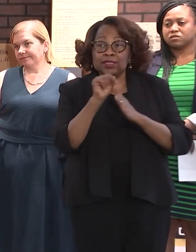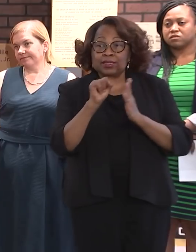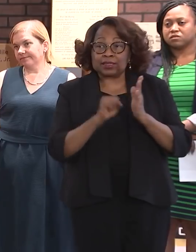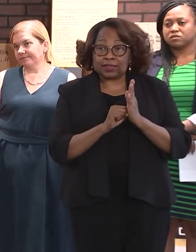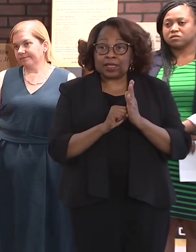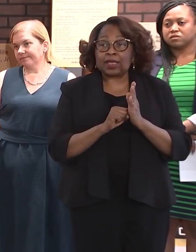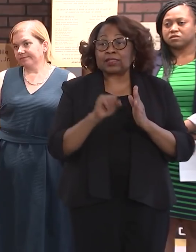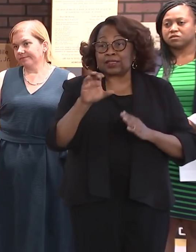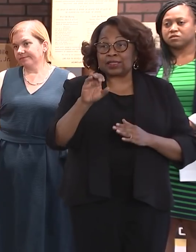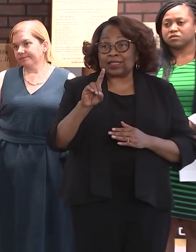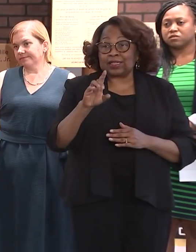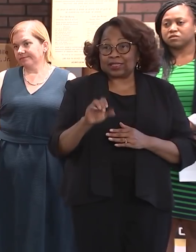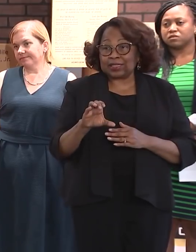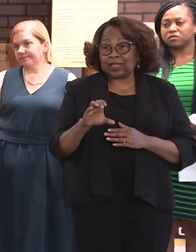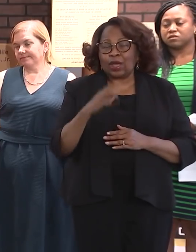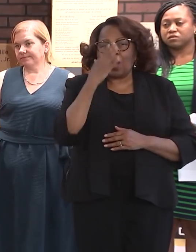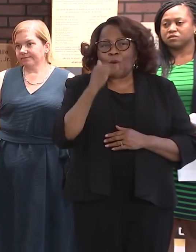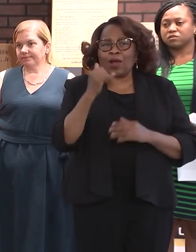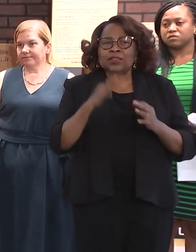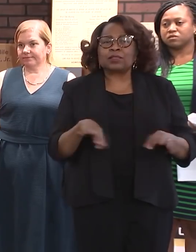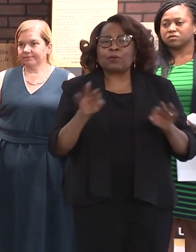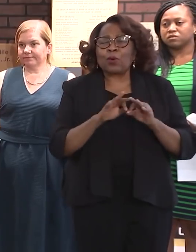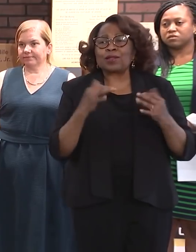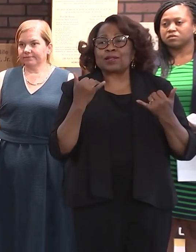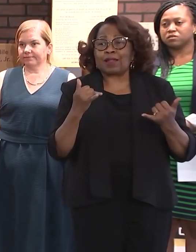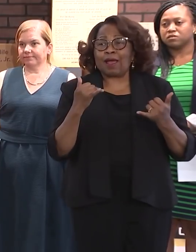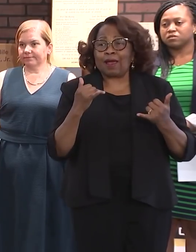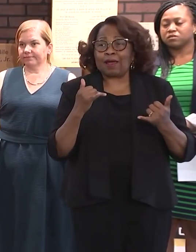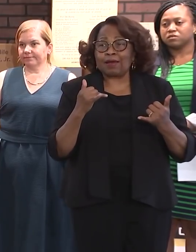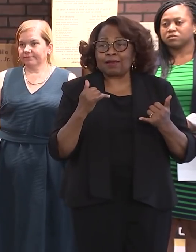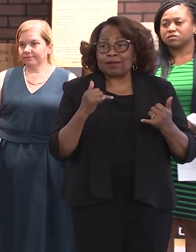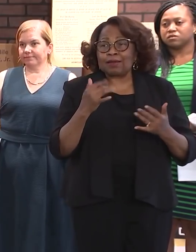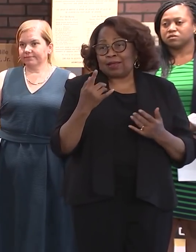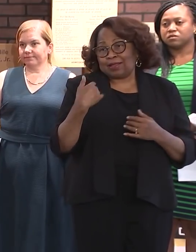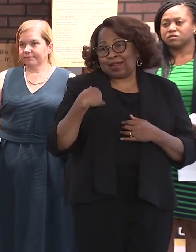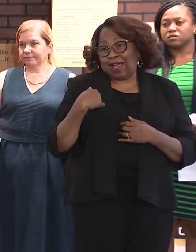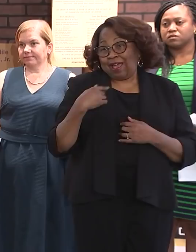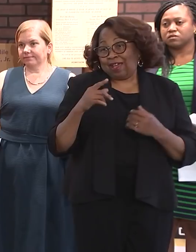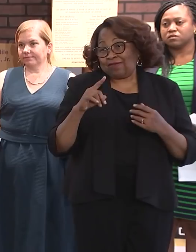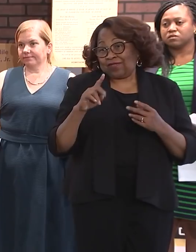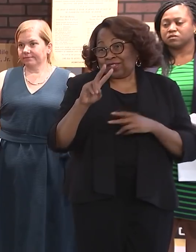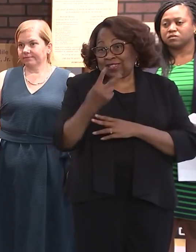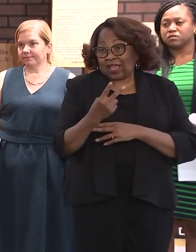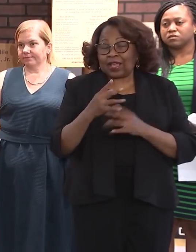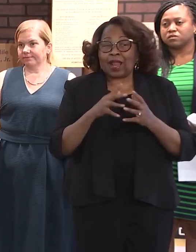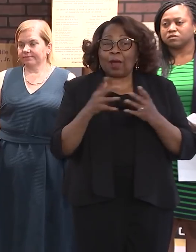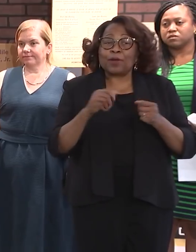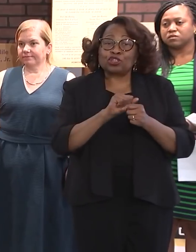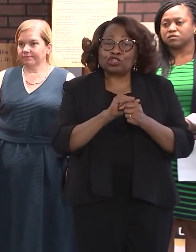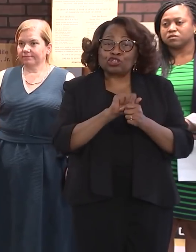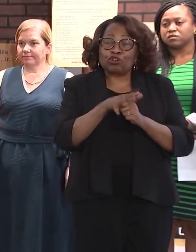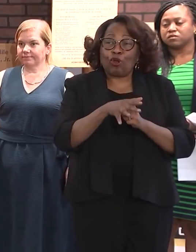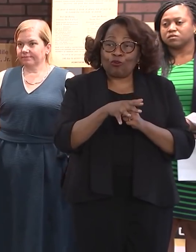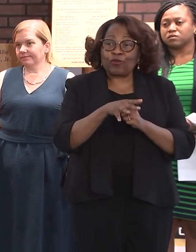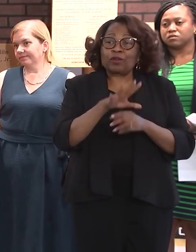as the CDC. Why is this important now? And then a second follow-up to that question is, how much did COVID play a part in making